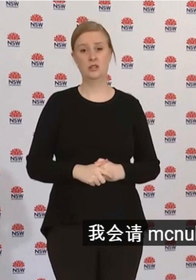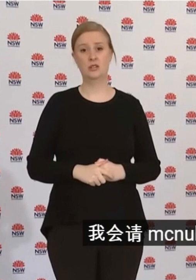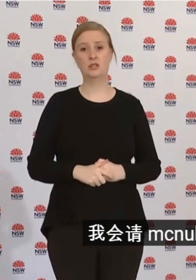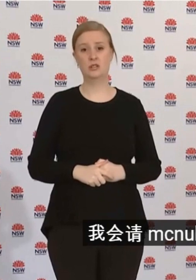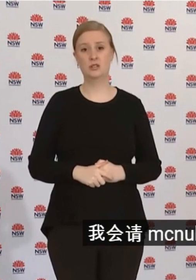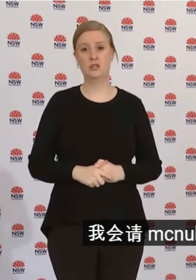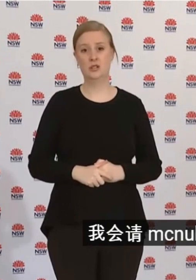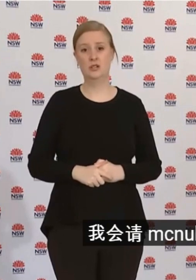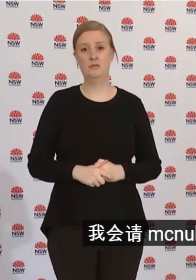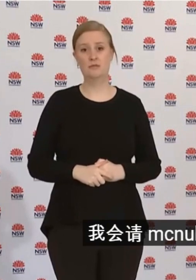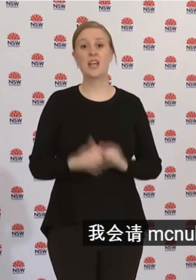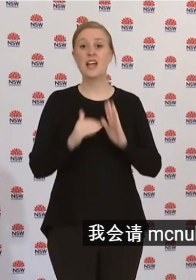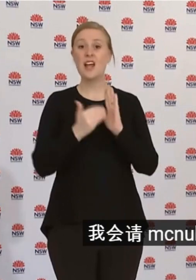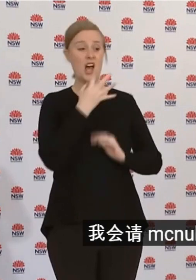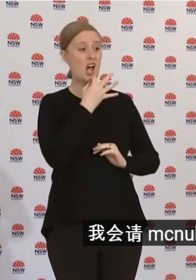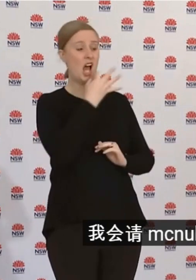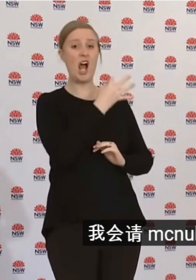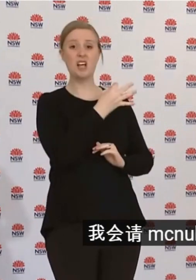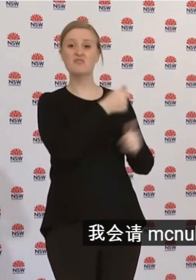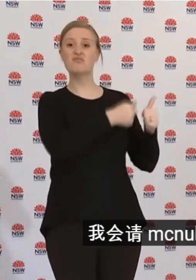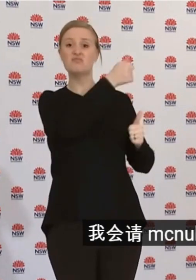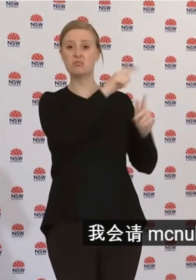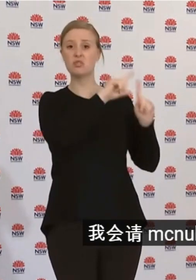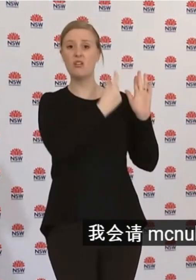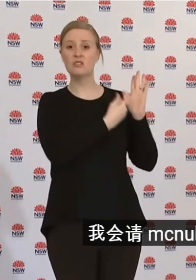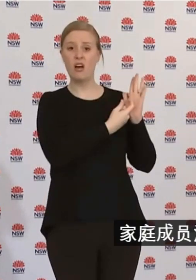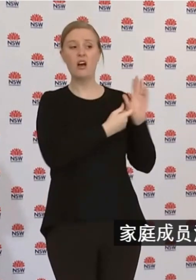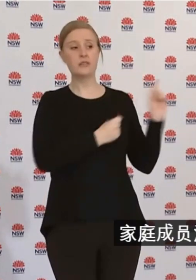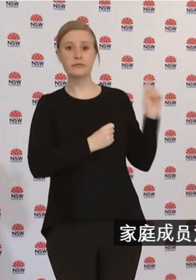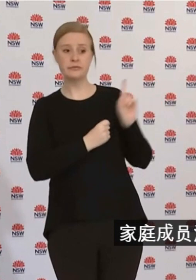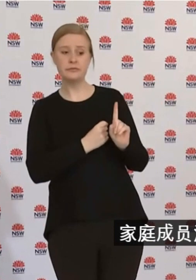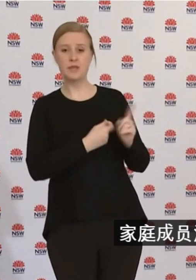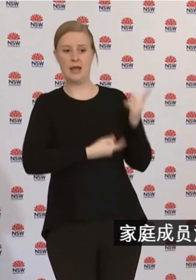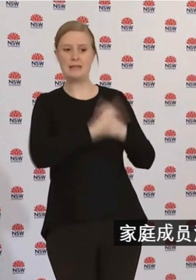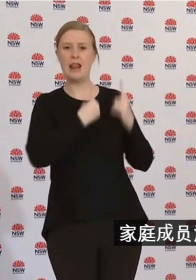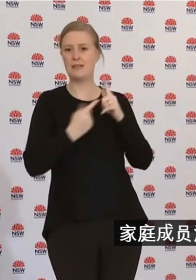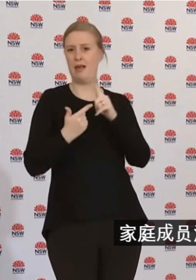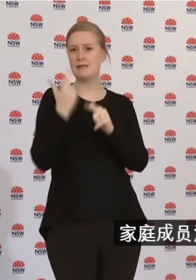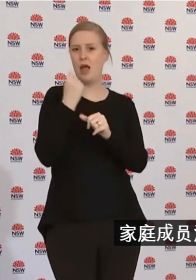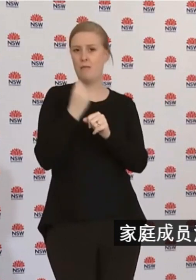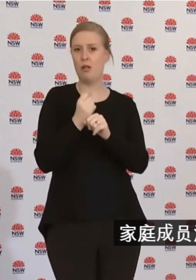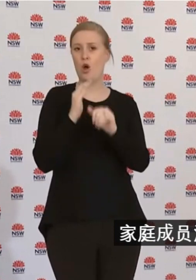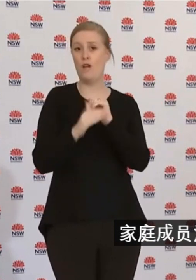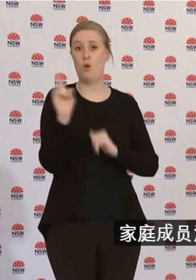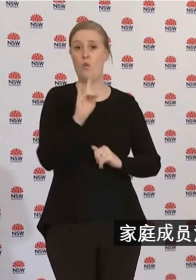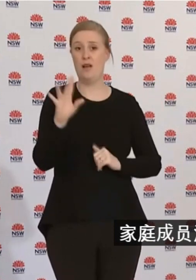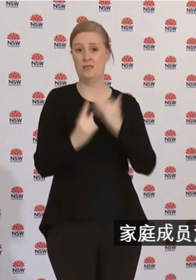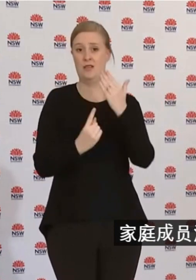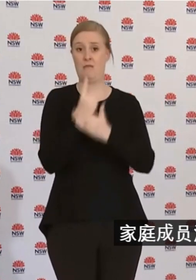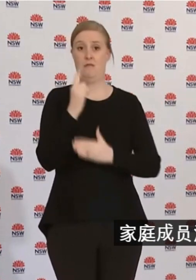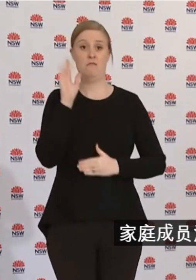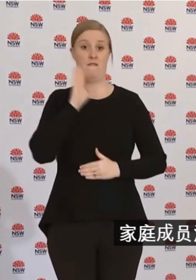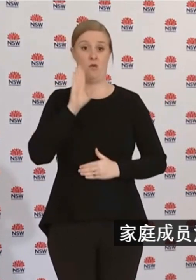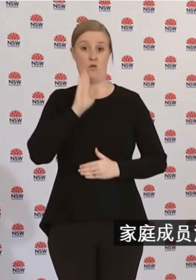I'll ask Dr. McAnulty to actually say a little about just one mixing of family members that resulted